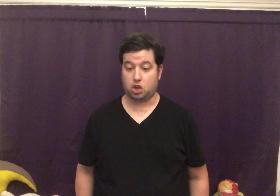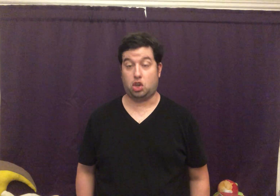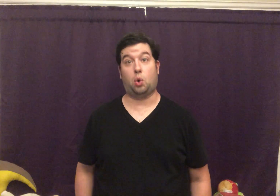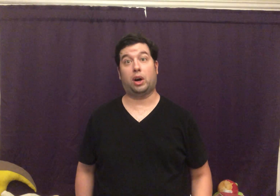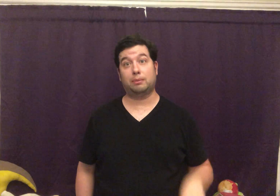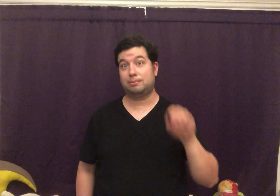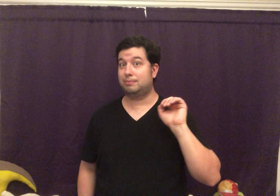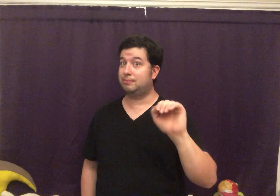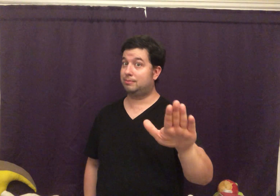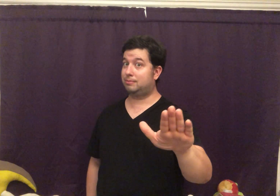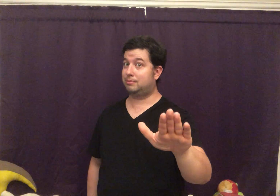Your